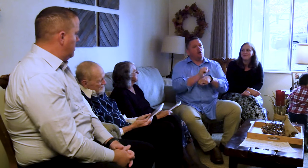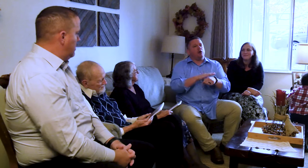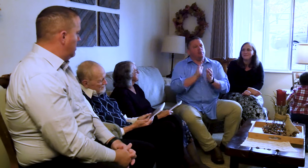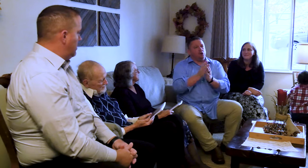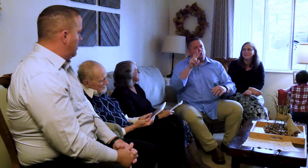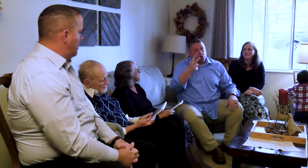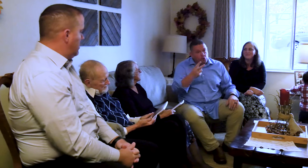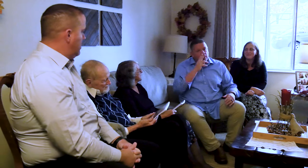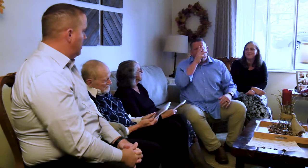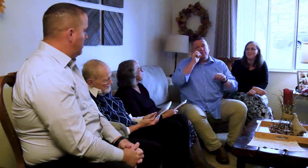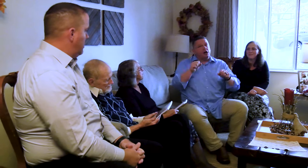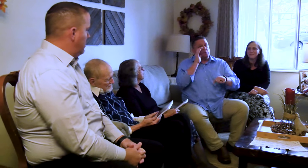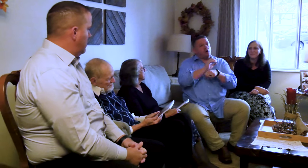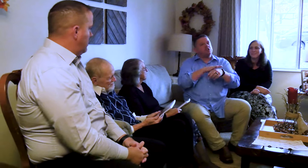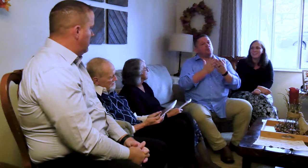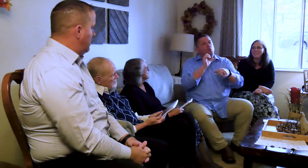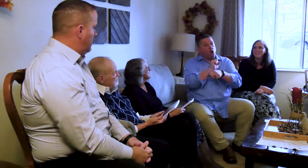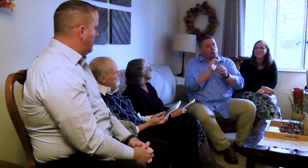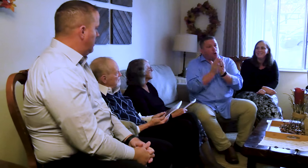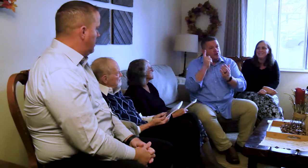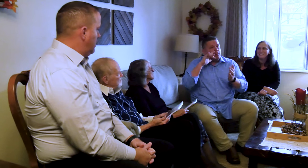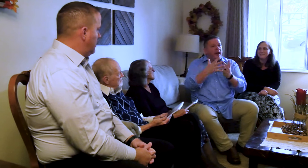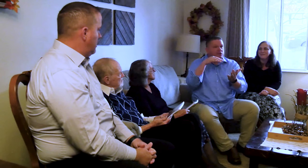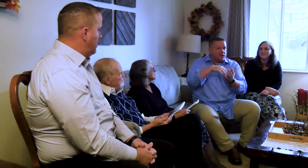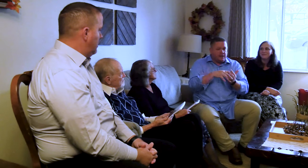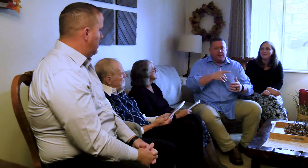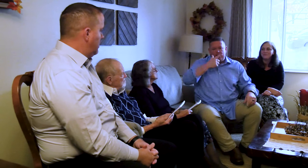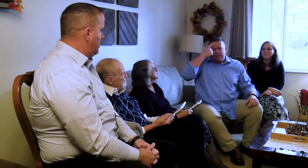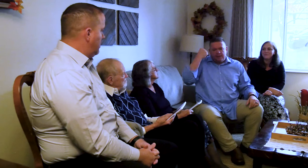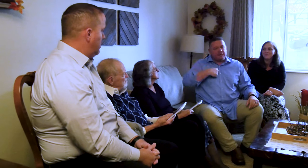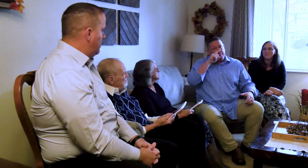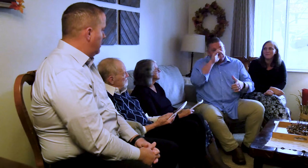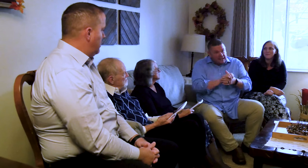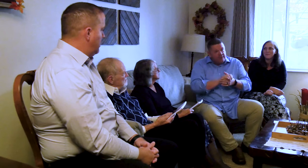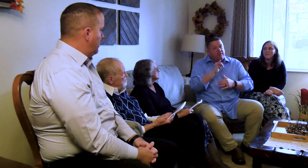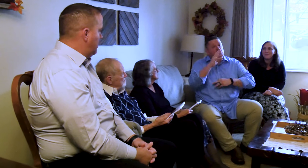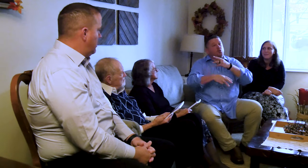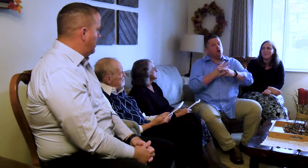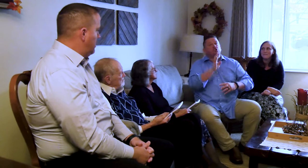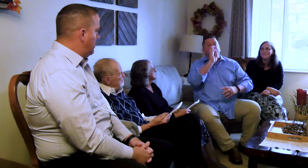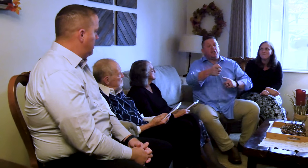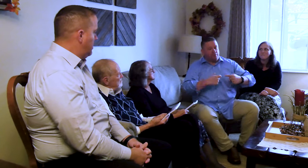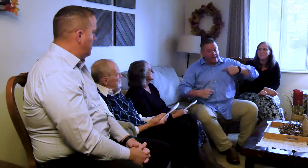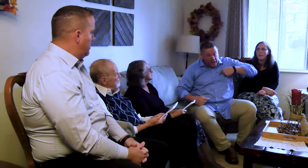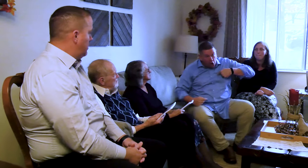working on book two possibly work on some work books for bible study because i believe this world speaks from here